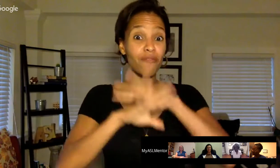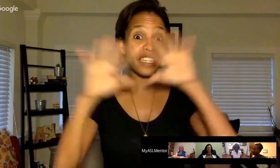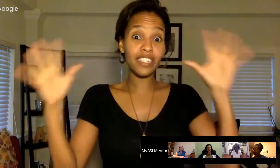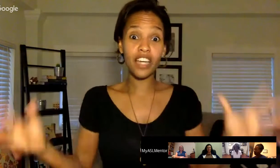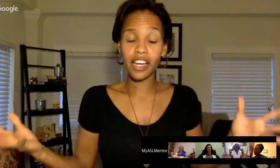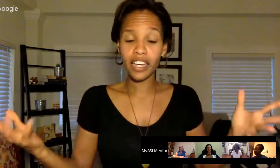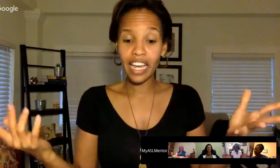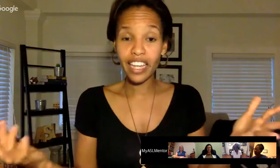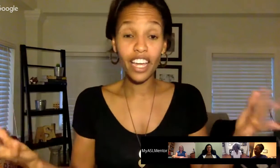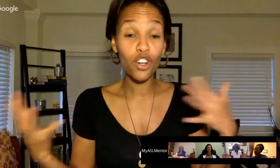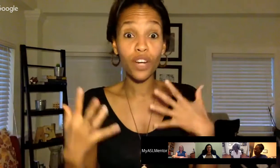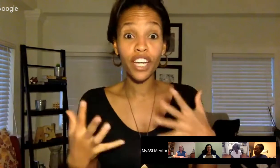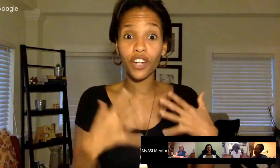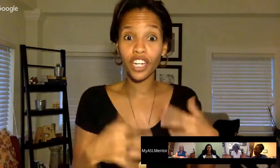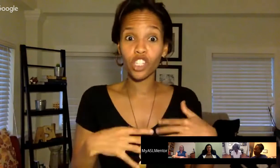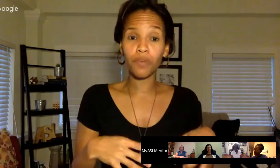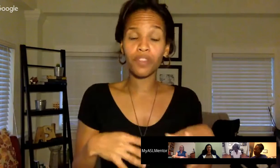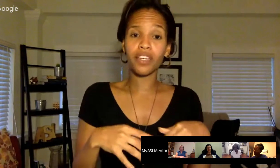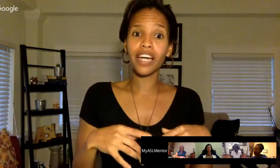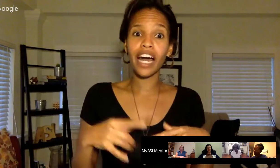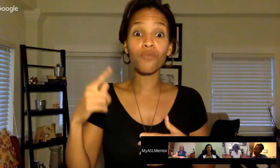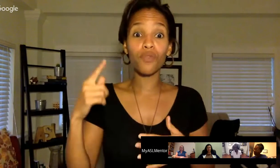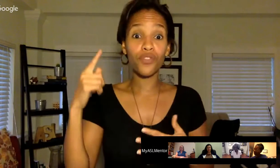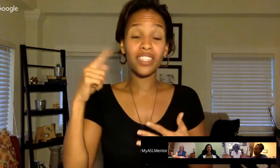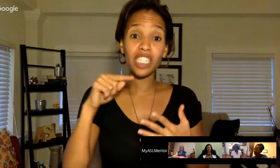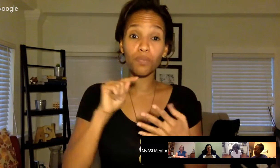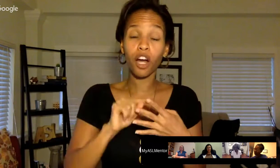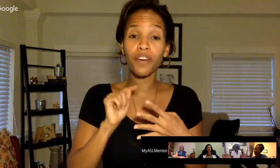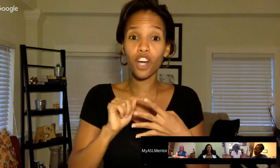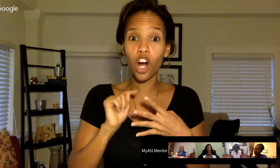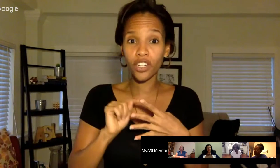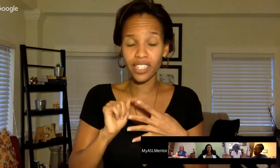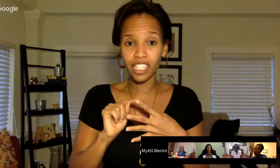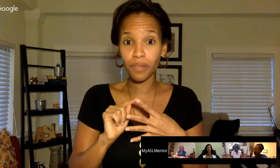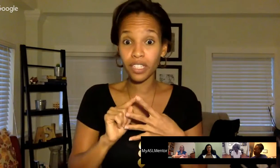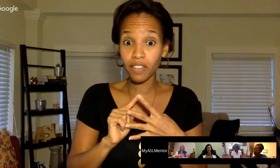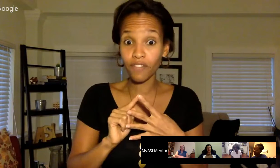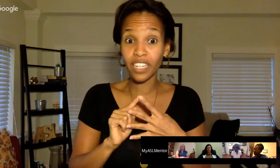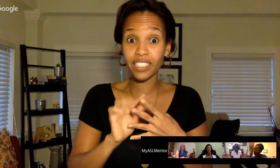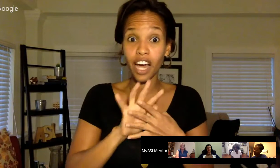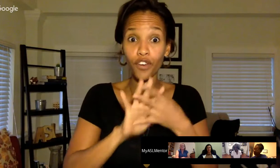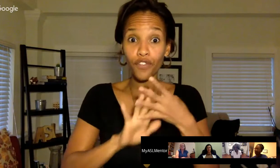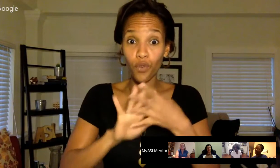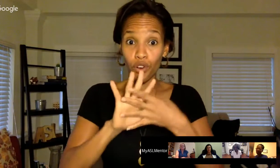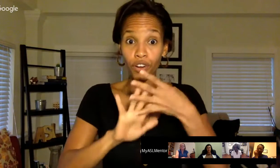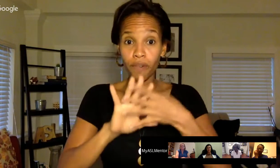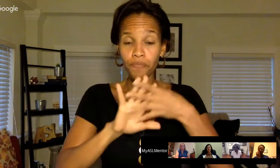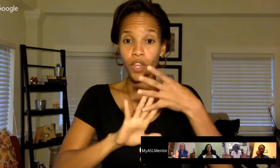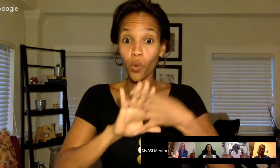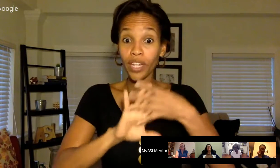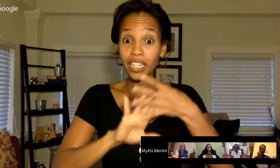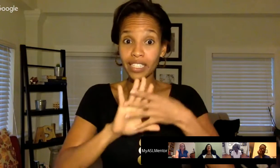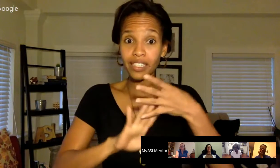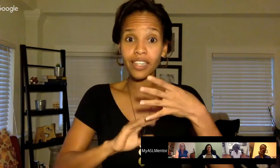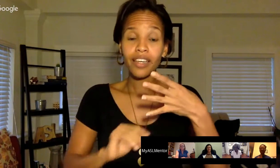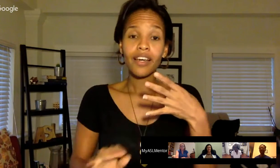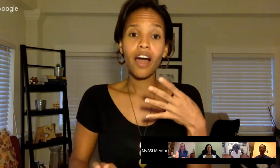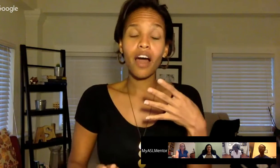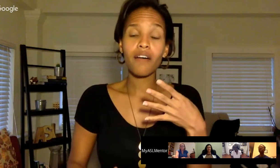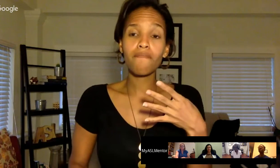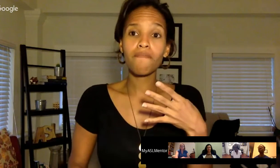think everybody did a great, great job with this. This is probably the hardest stimulus of the entire